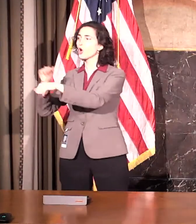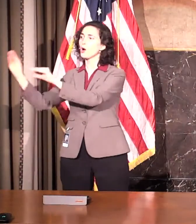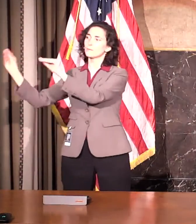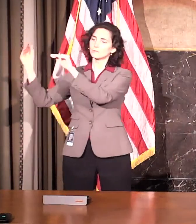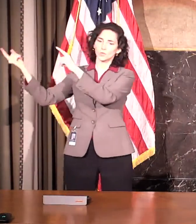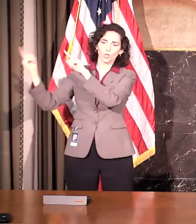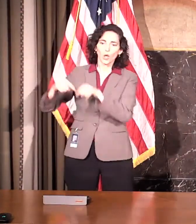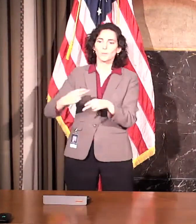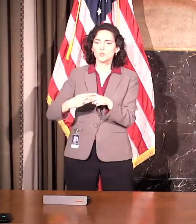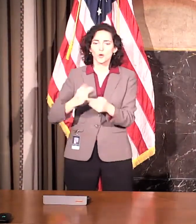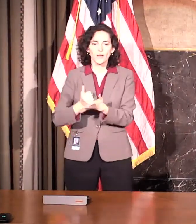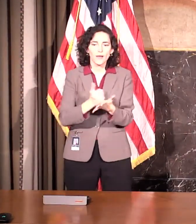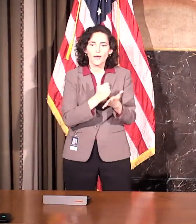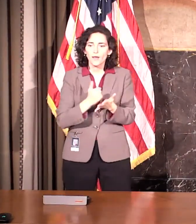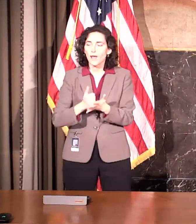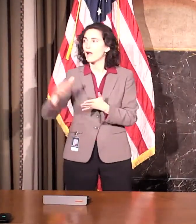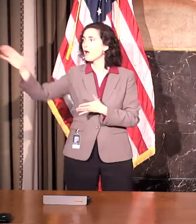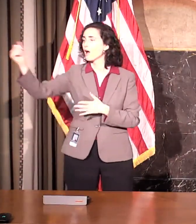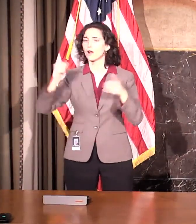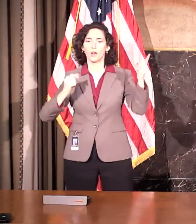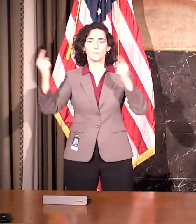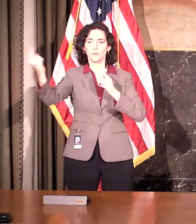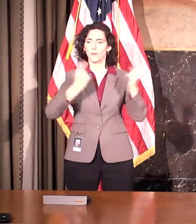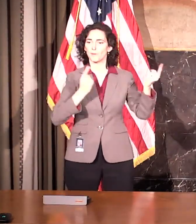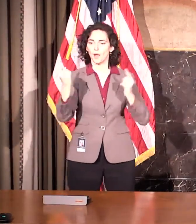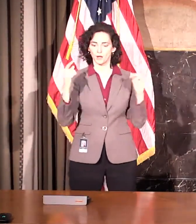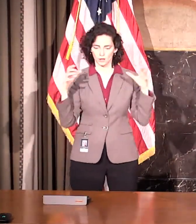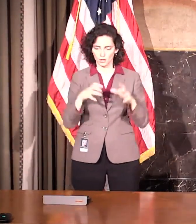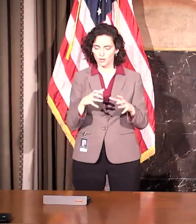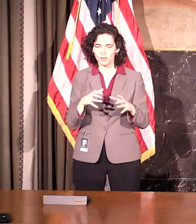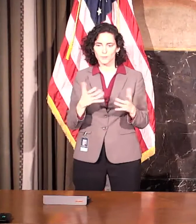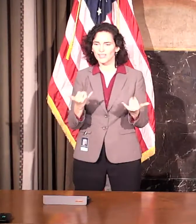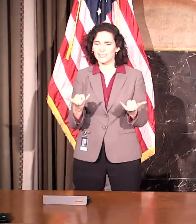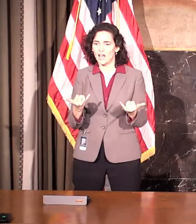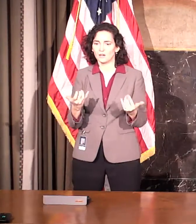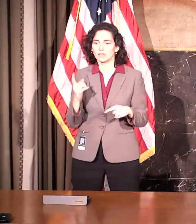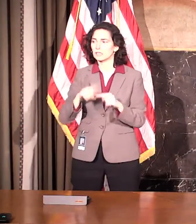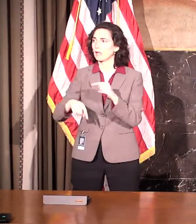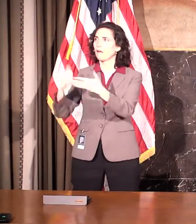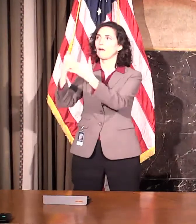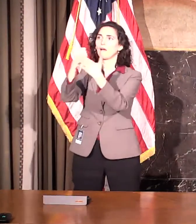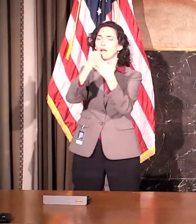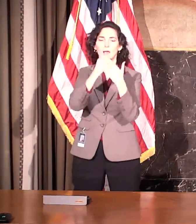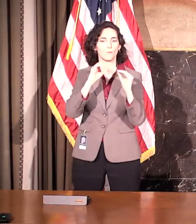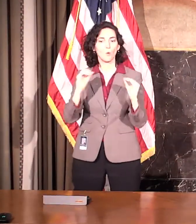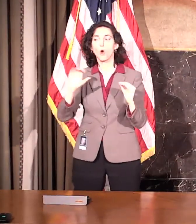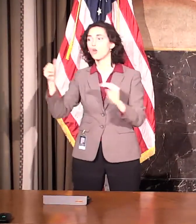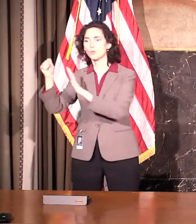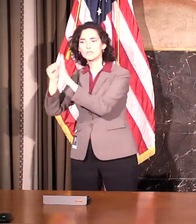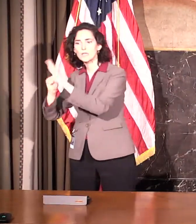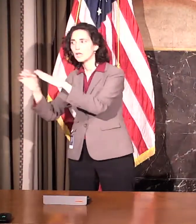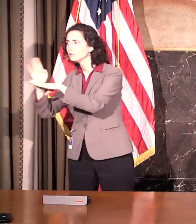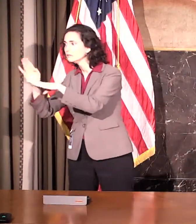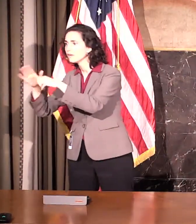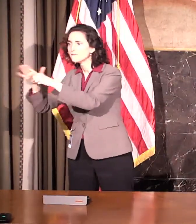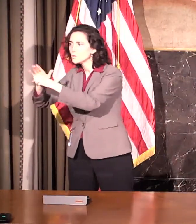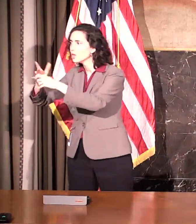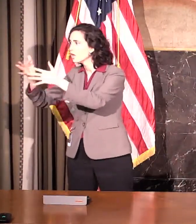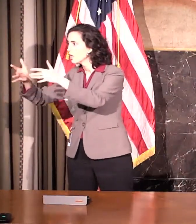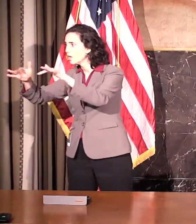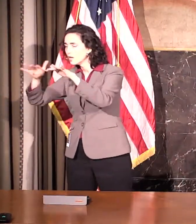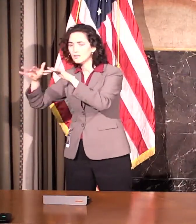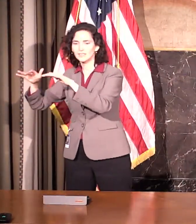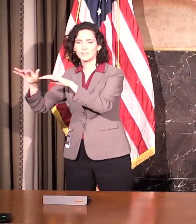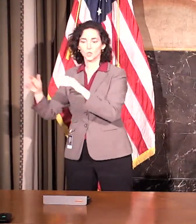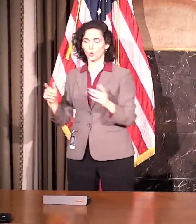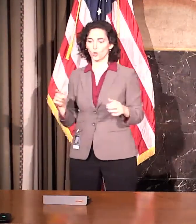waves, particularly because most other states are going through the same thing right now. So what we have is what we have, and we got to work